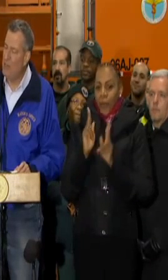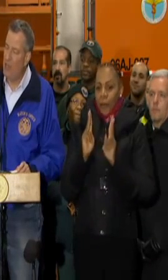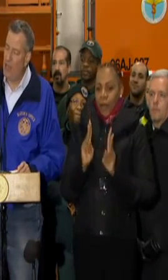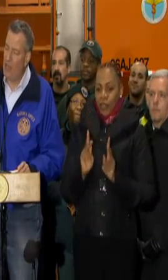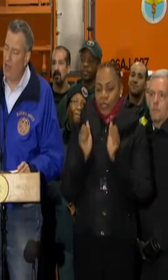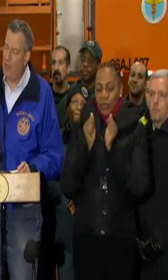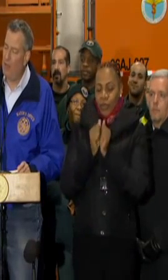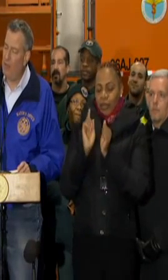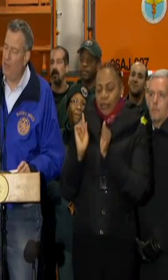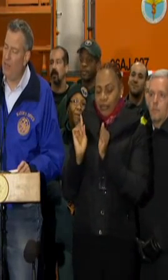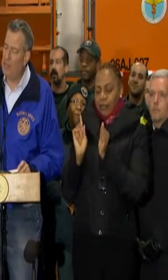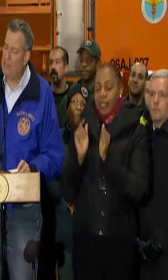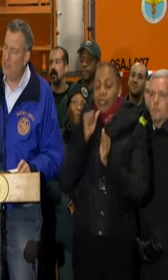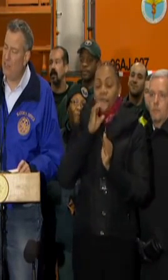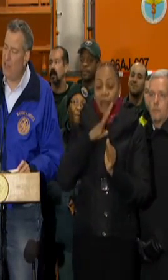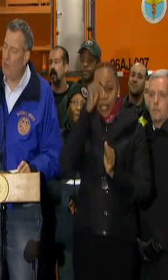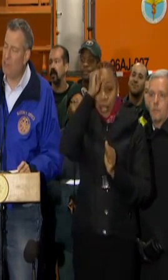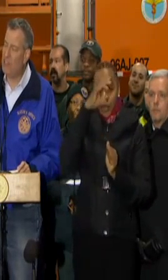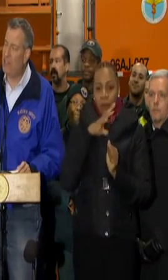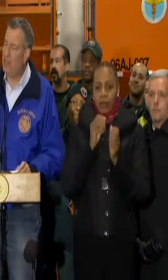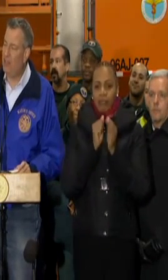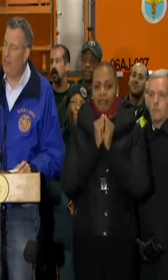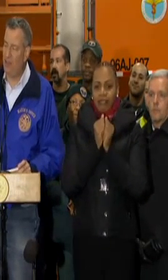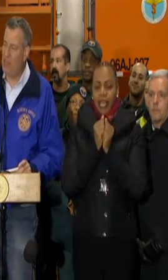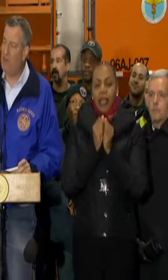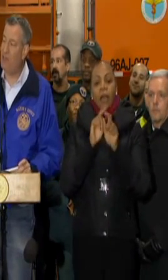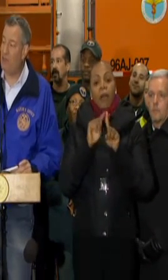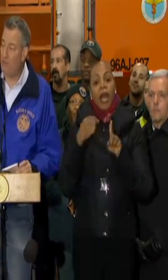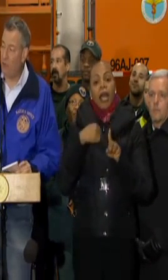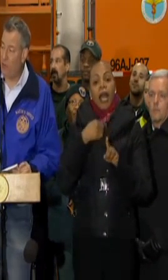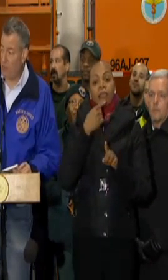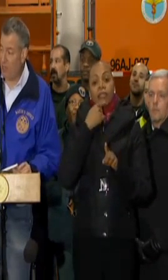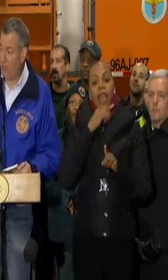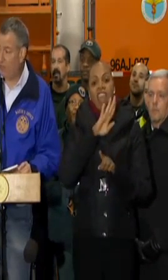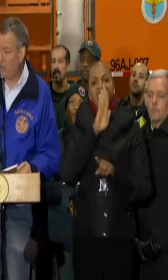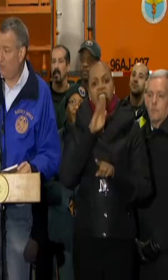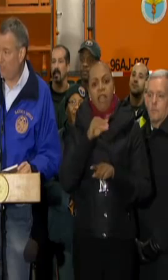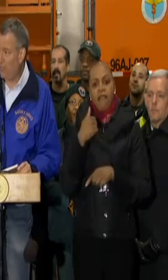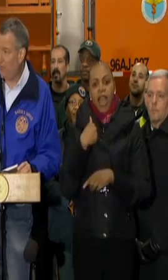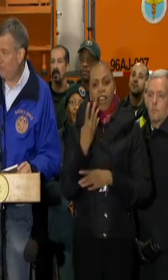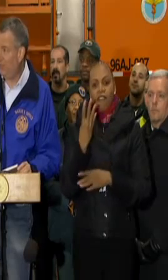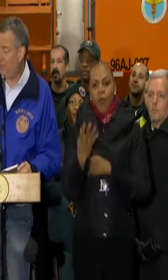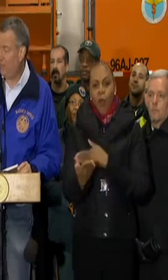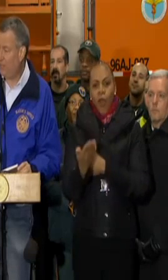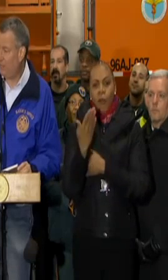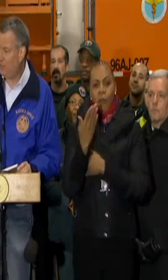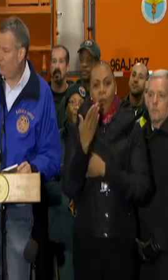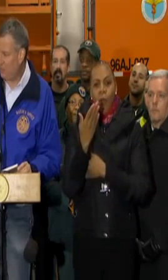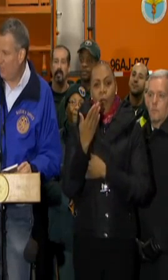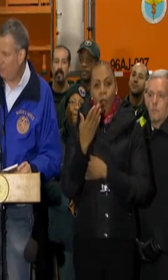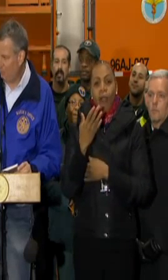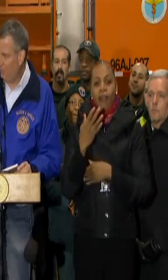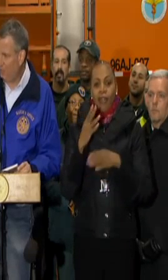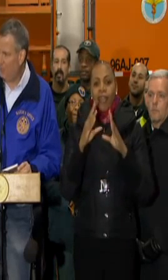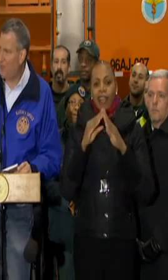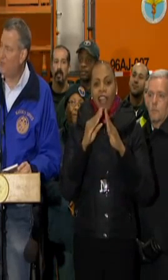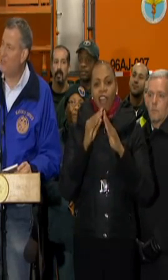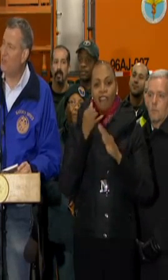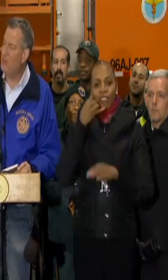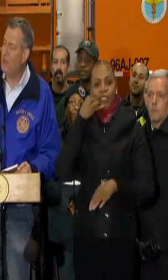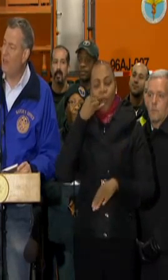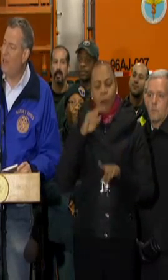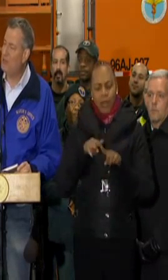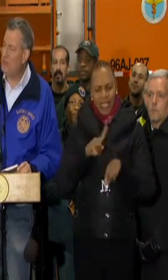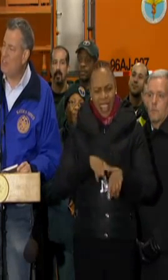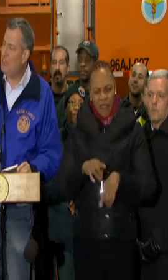women. But I will say I have never done a 4 a.m. conference call in my life. I've been on a lot of conference calls, but not a 4 a.m. conference